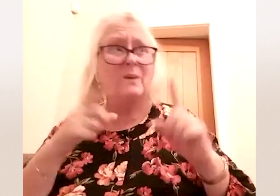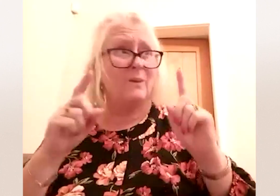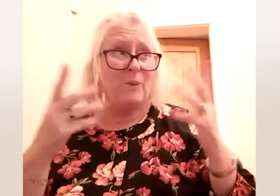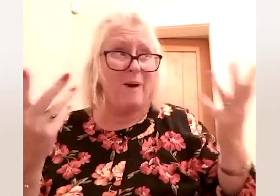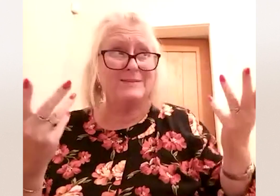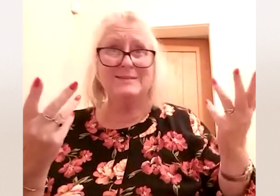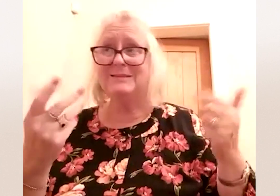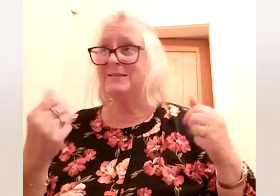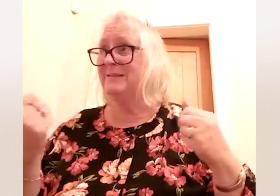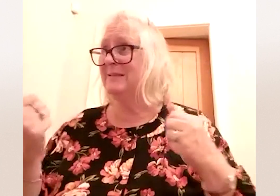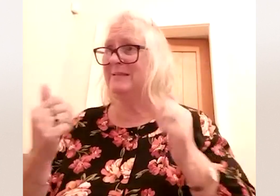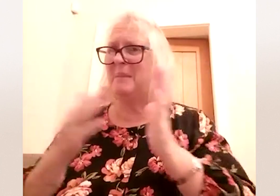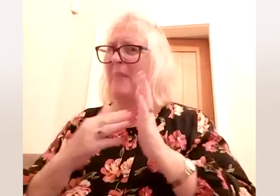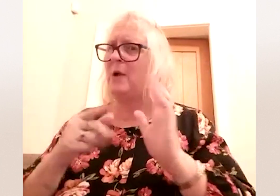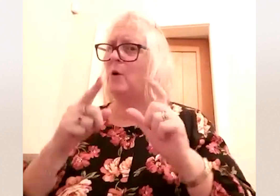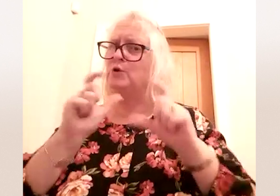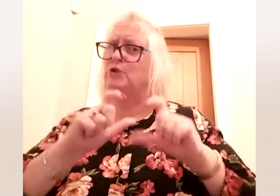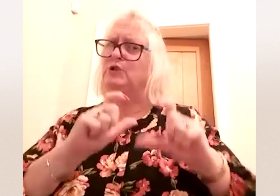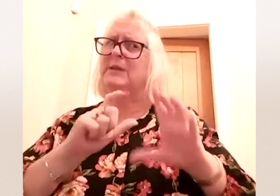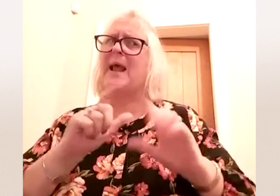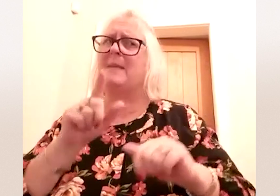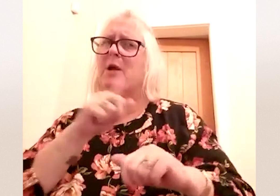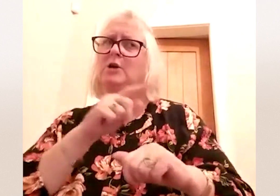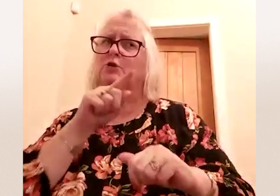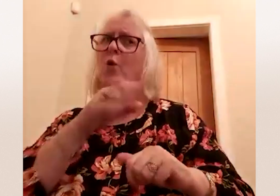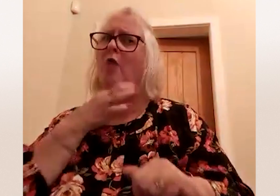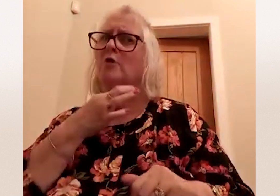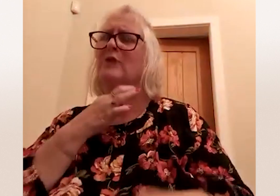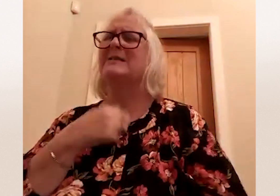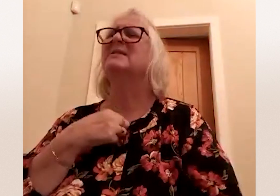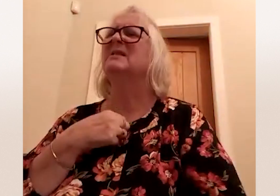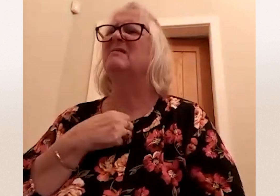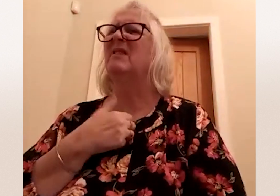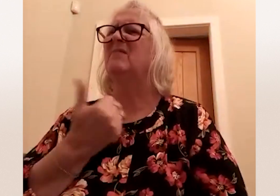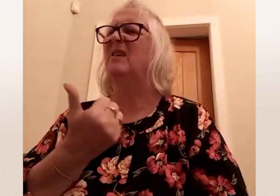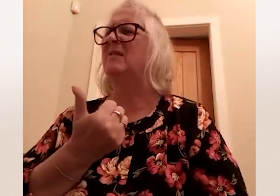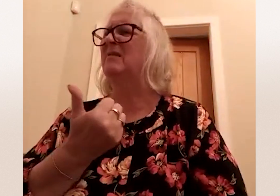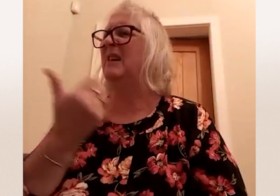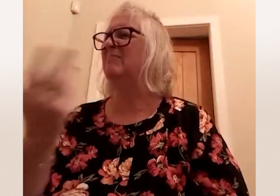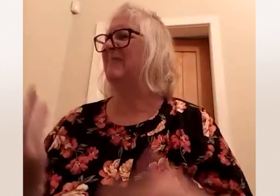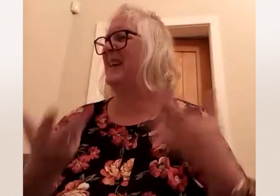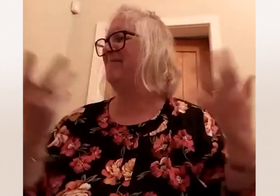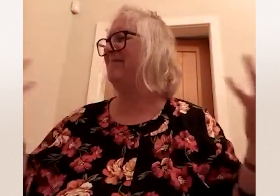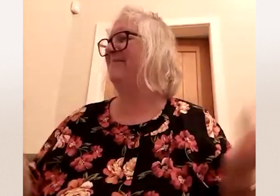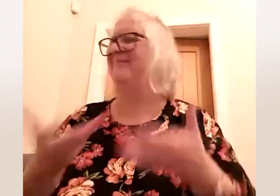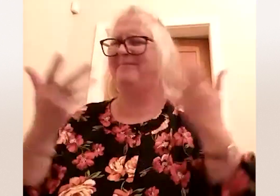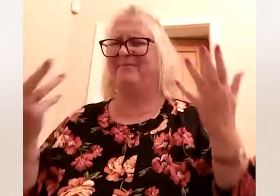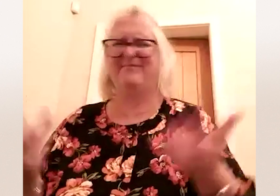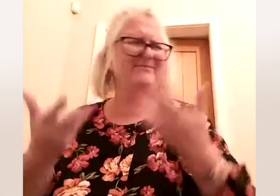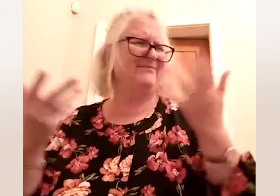And it was stressing my daughter out. And they were saying, and my mother was with her being at risk, and she was seen as quite high risk